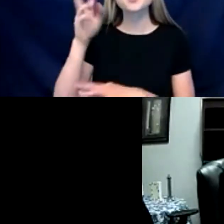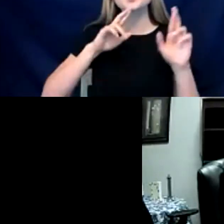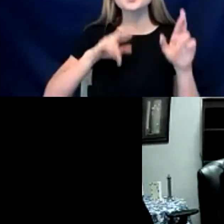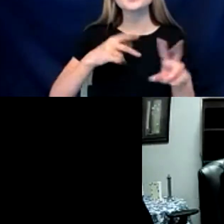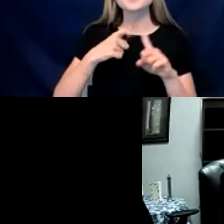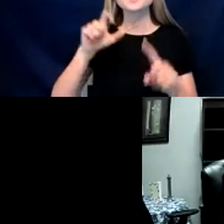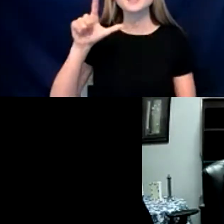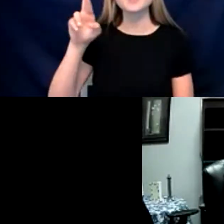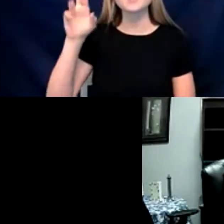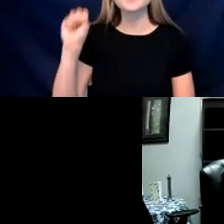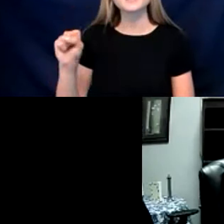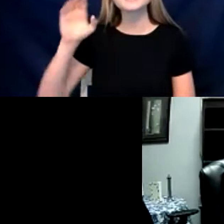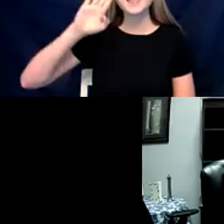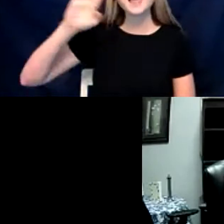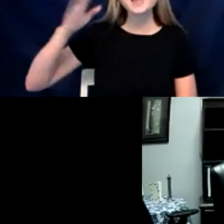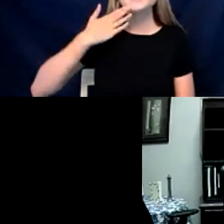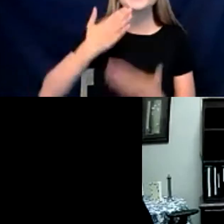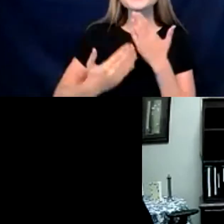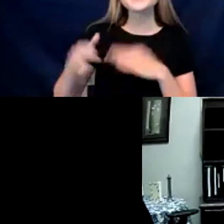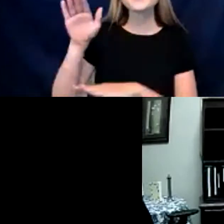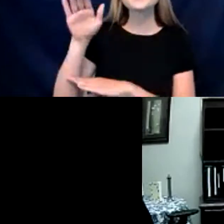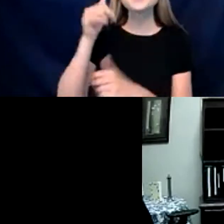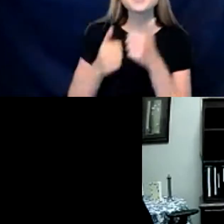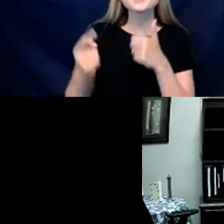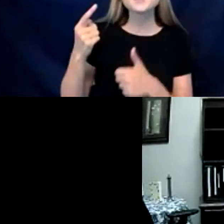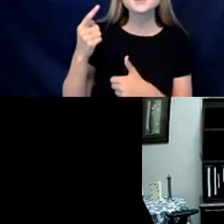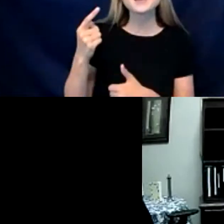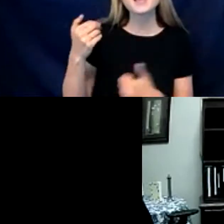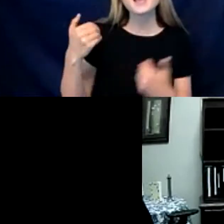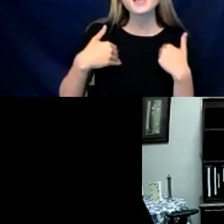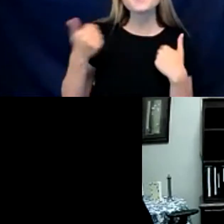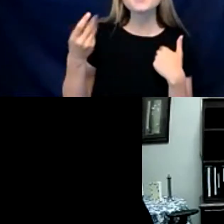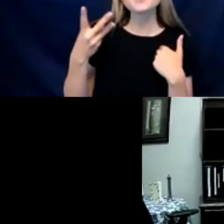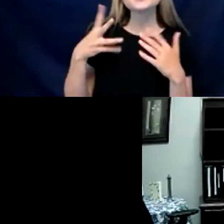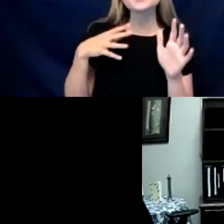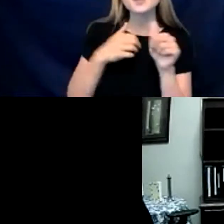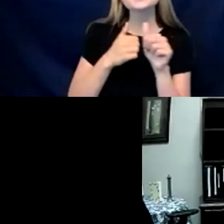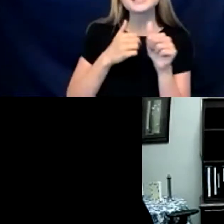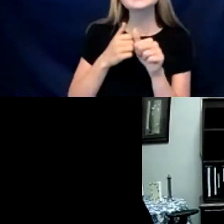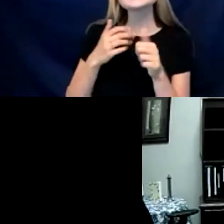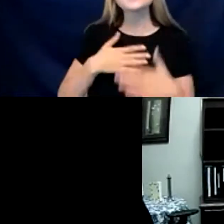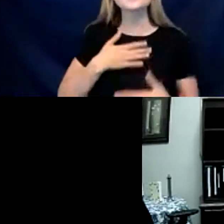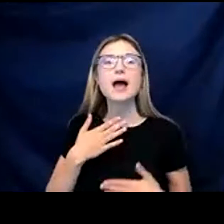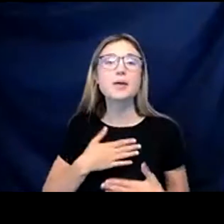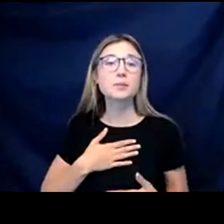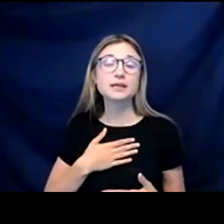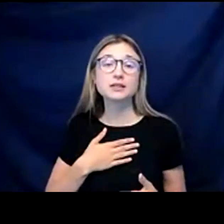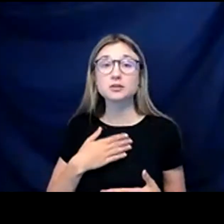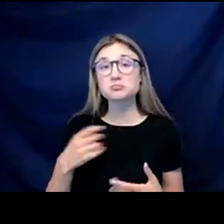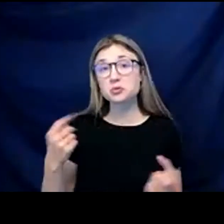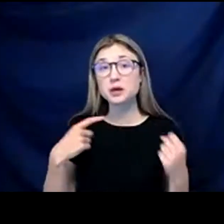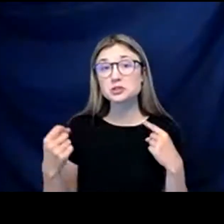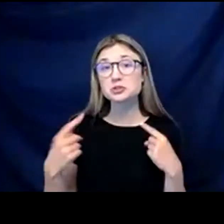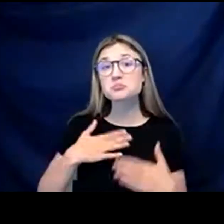good afternoon, everyone. I just have a couple of updates and would be happy to take any questions that you have.